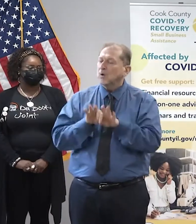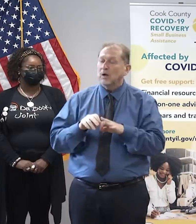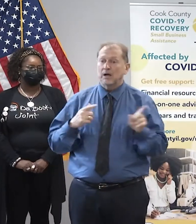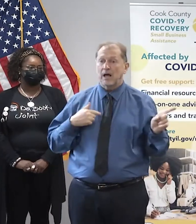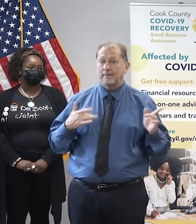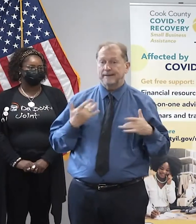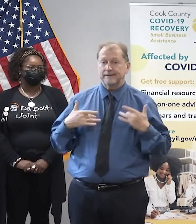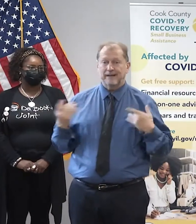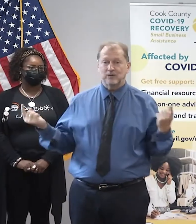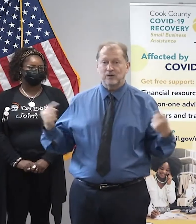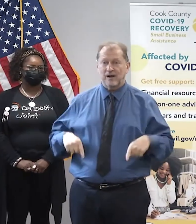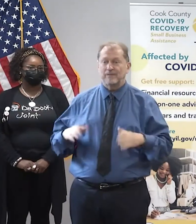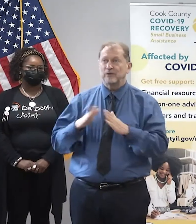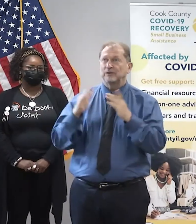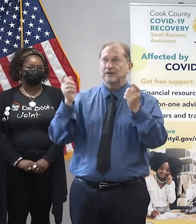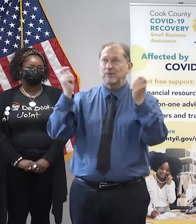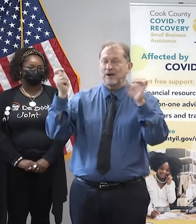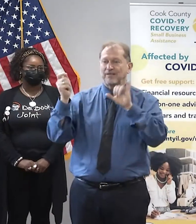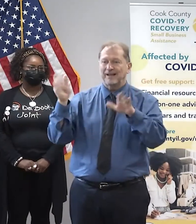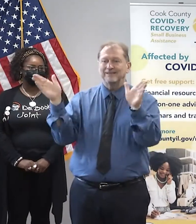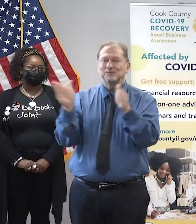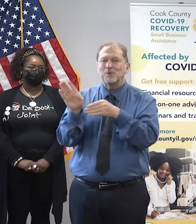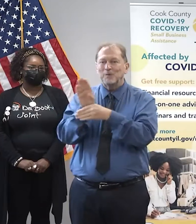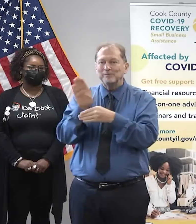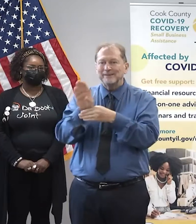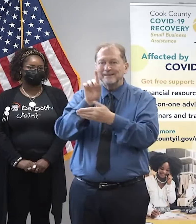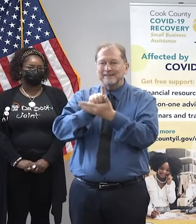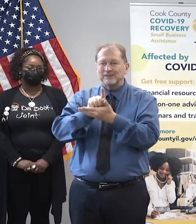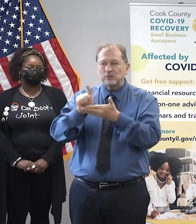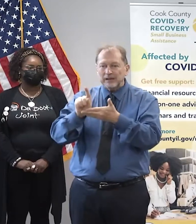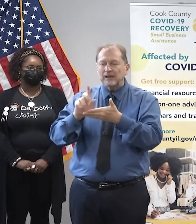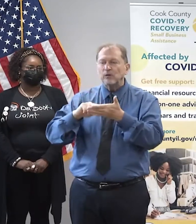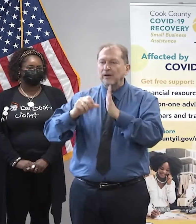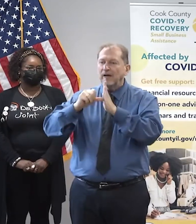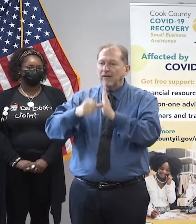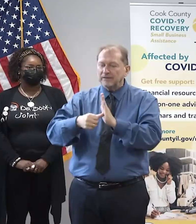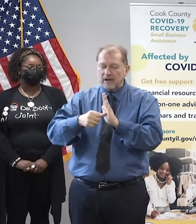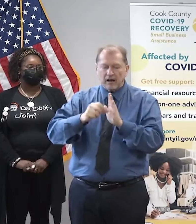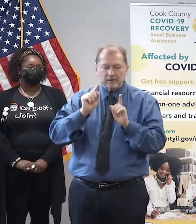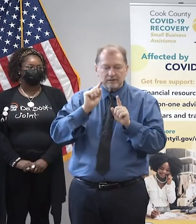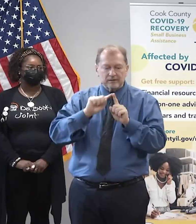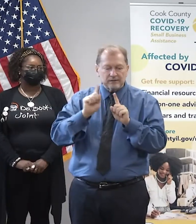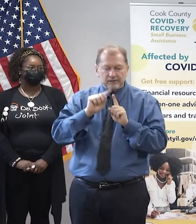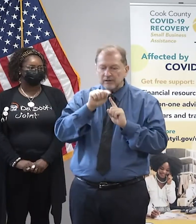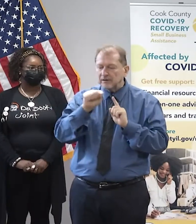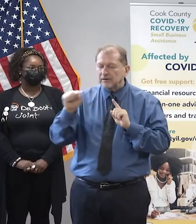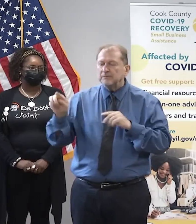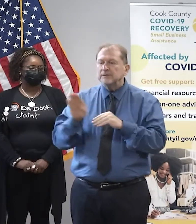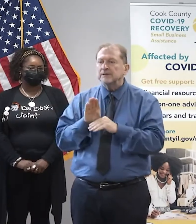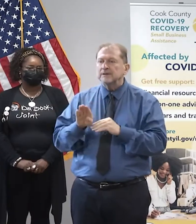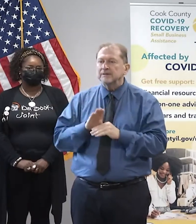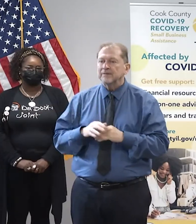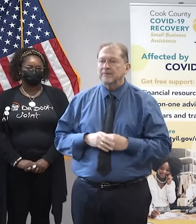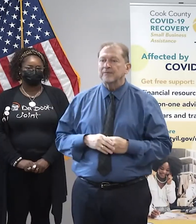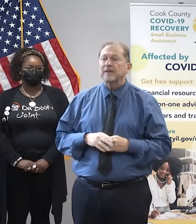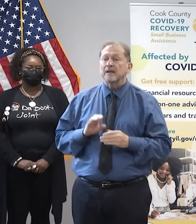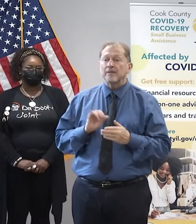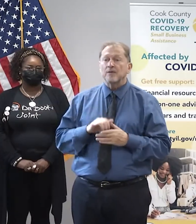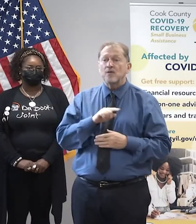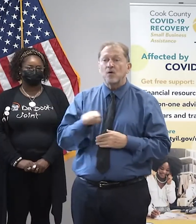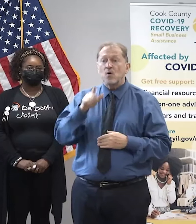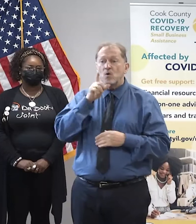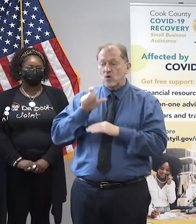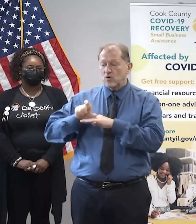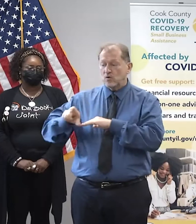be here celebrating Small Business Week. As we highlight the different businesses, not only that that are recipients